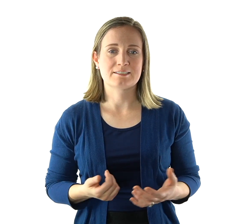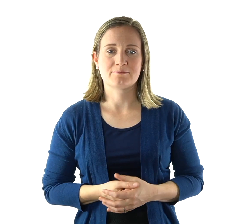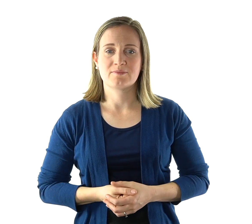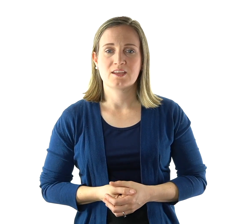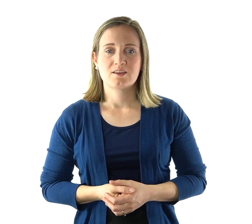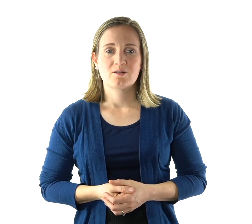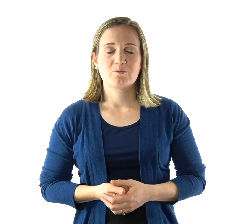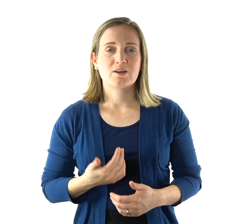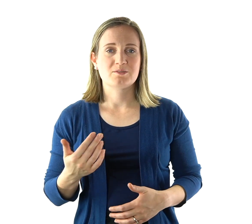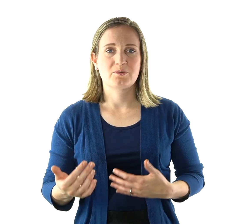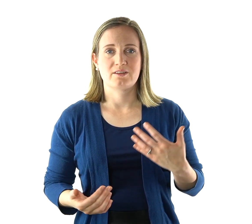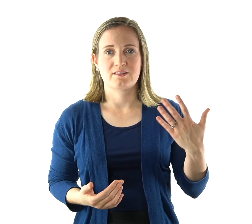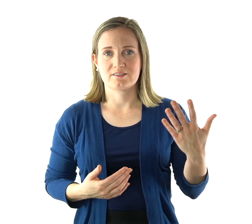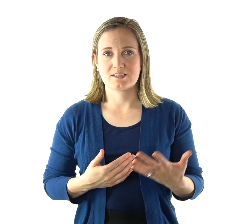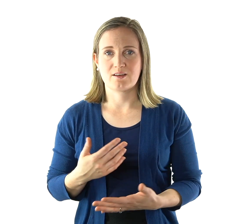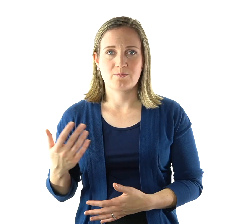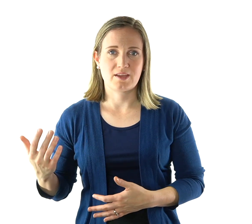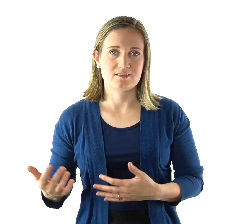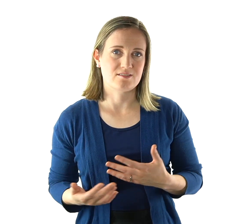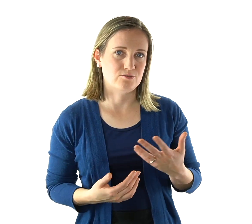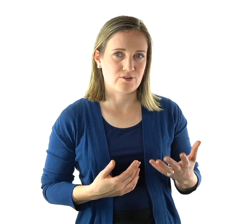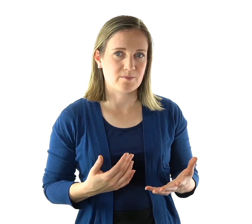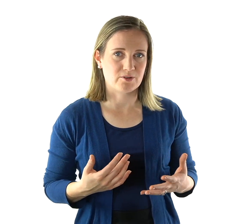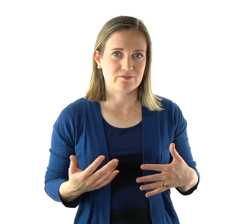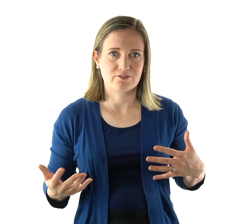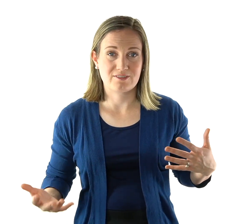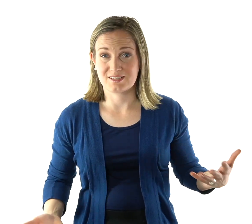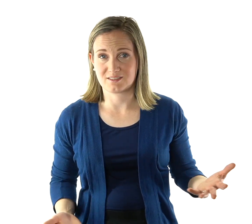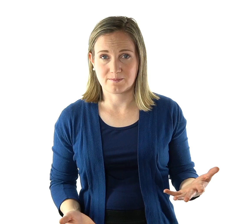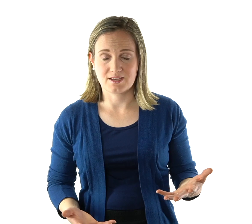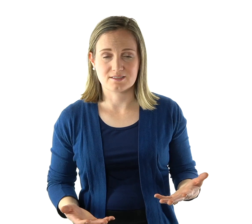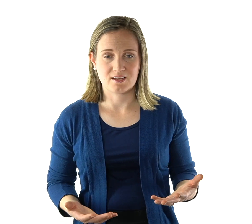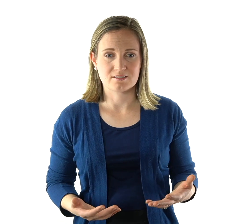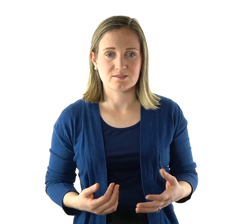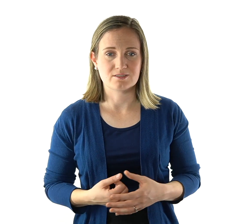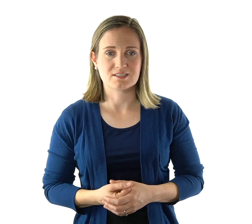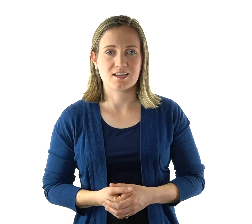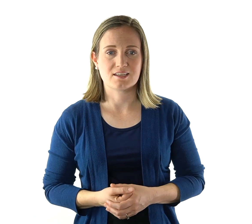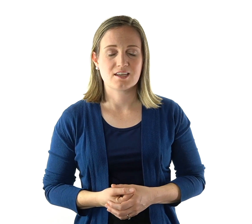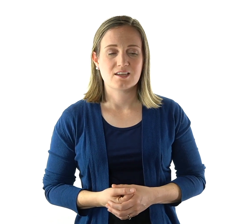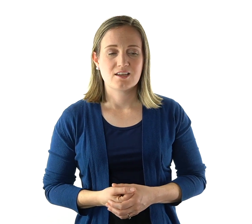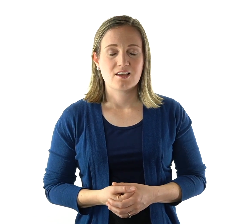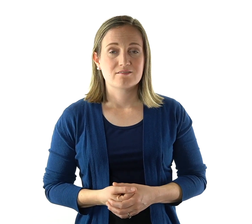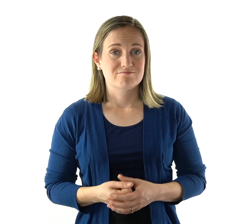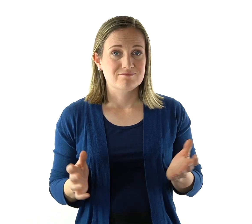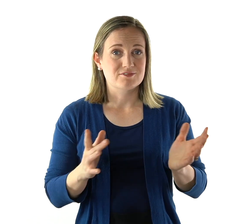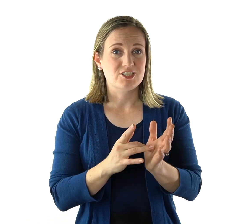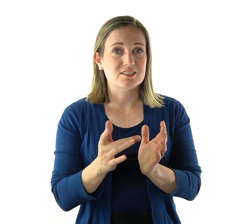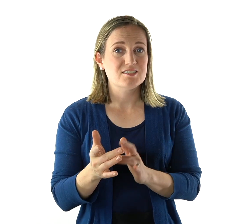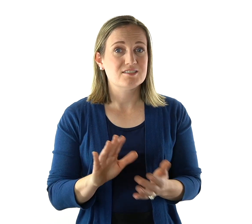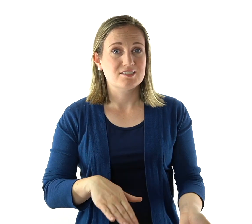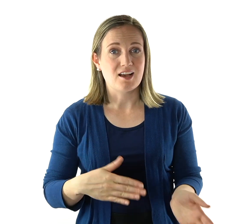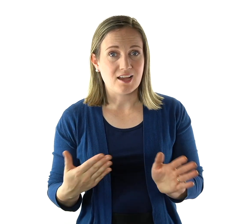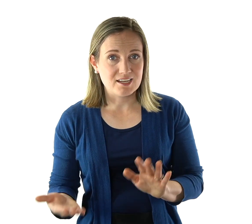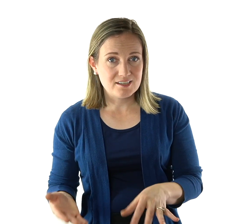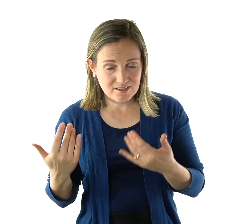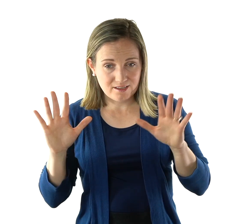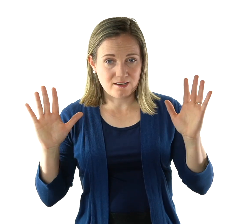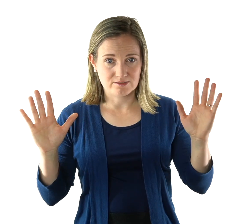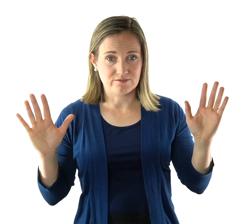common one to put in there to help ASL grammar for things to make sense. So it's Jesus died and it was